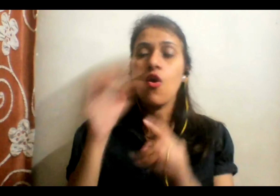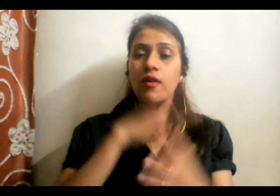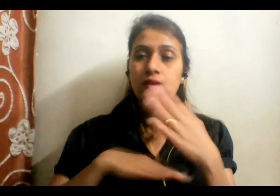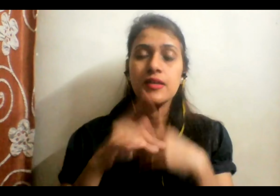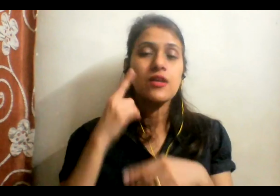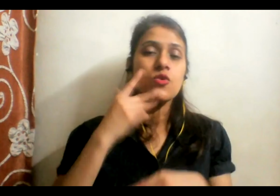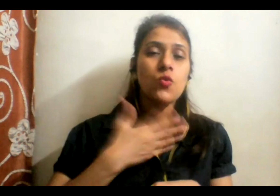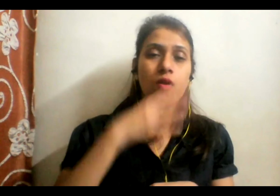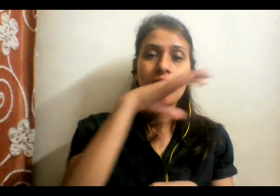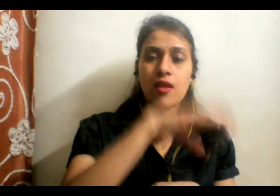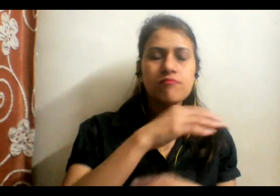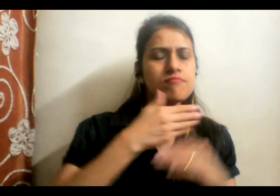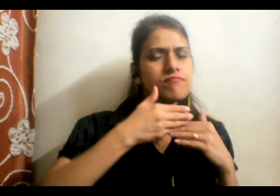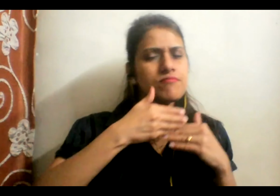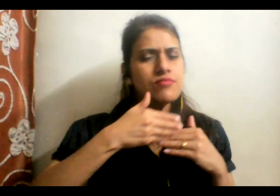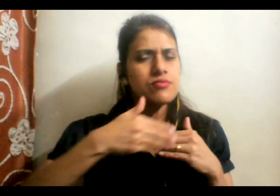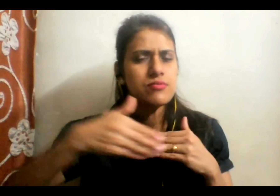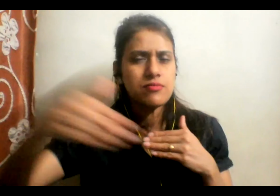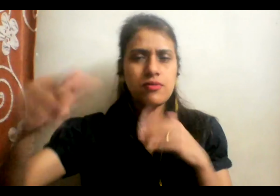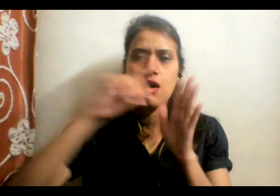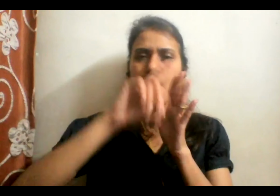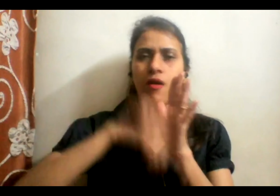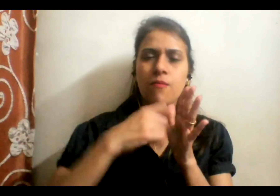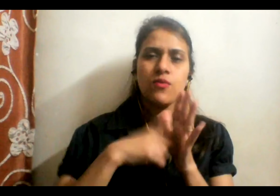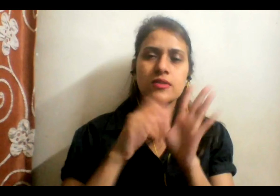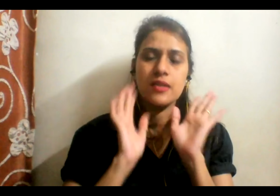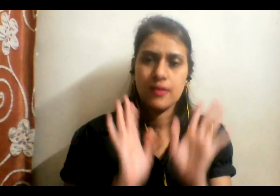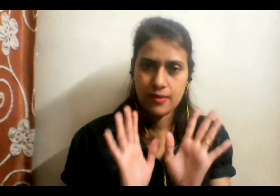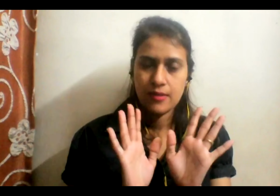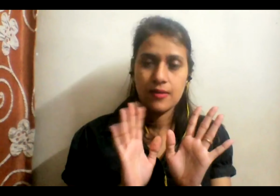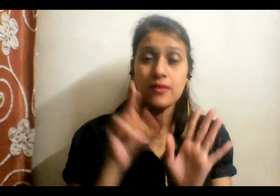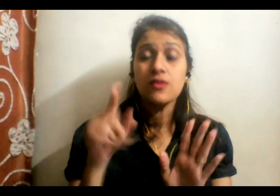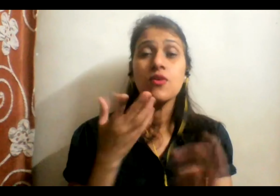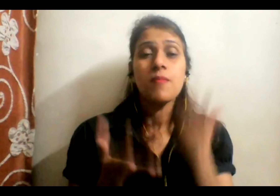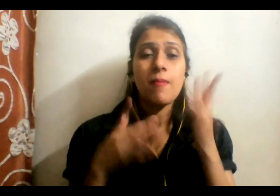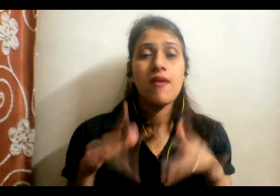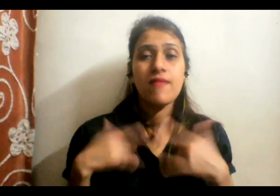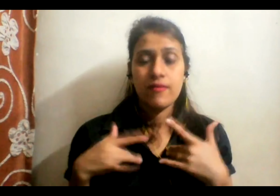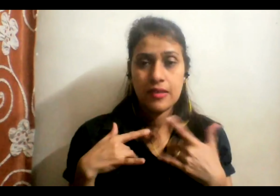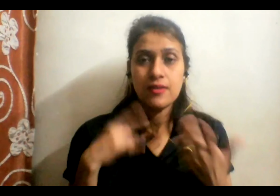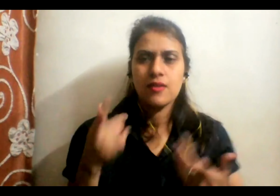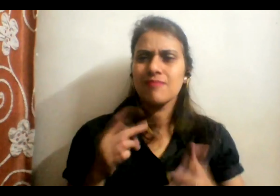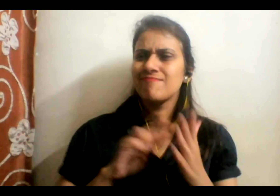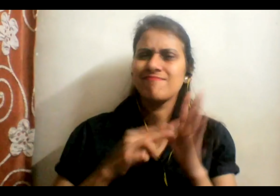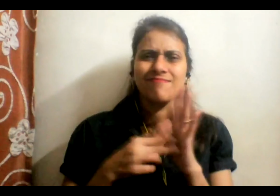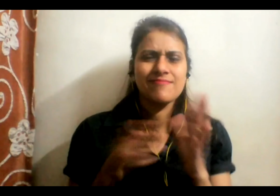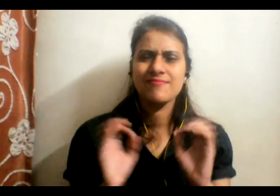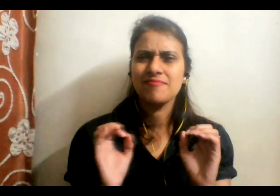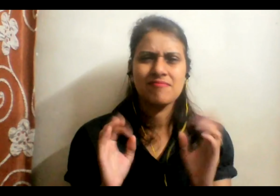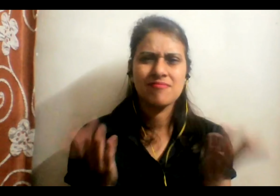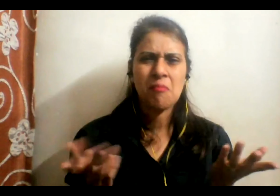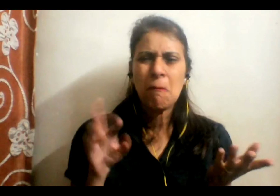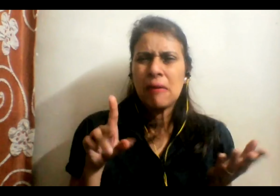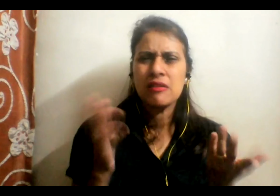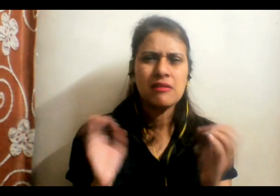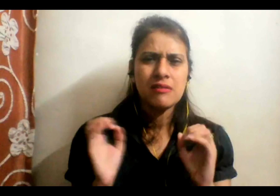doing it, but it's a longer project, you might feel that, okay, this doesn't make sense. But then